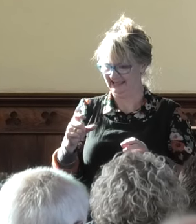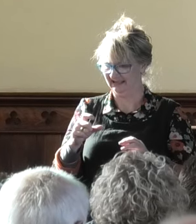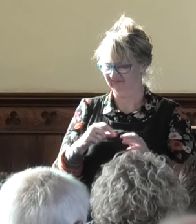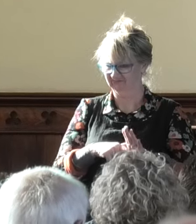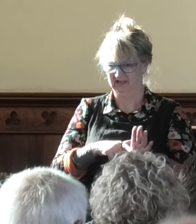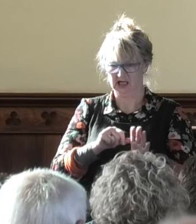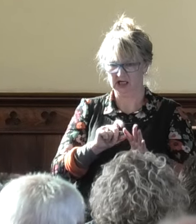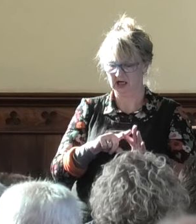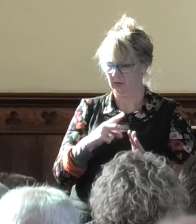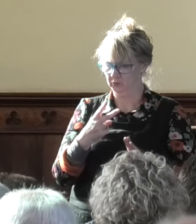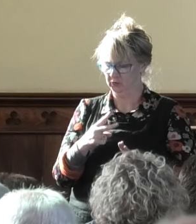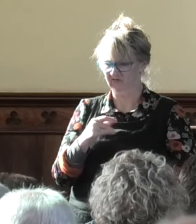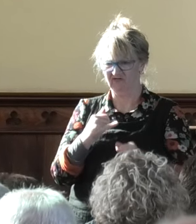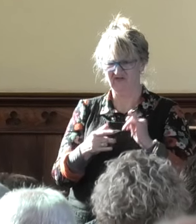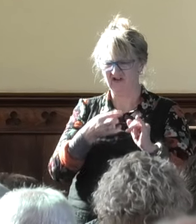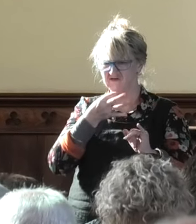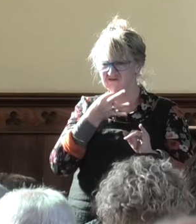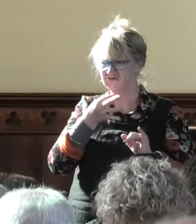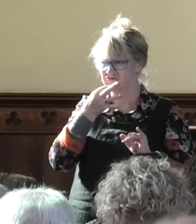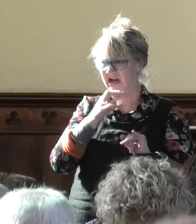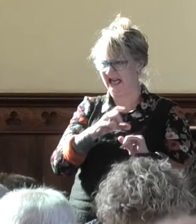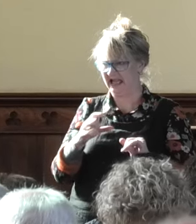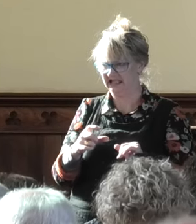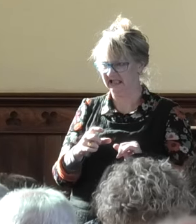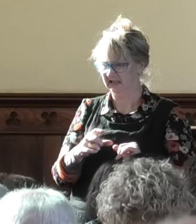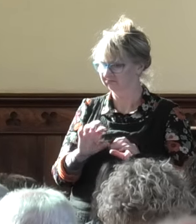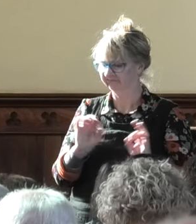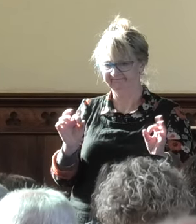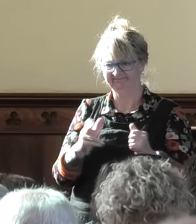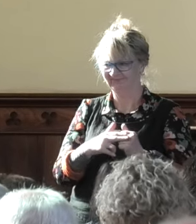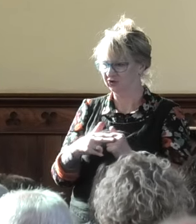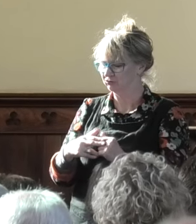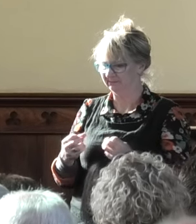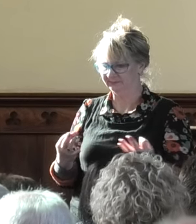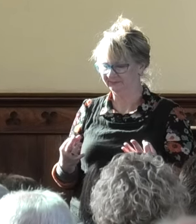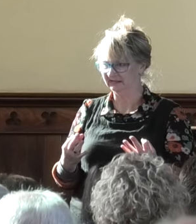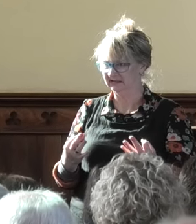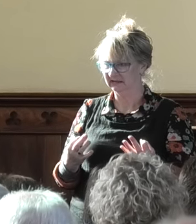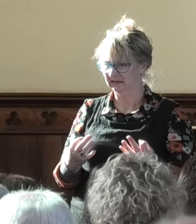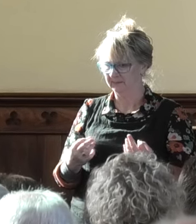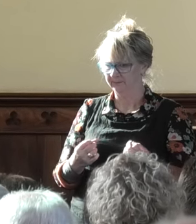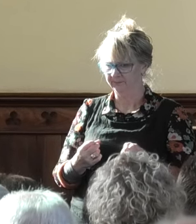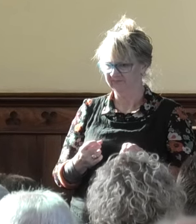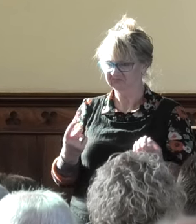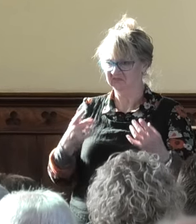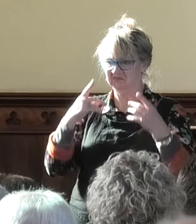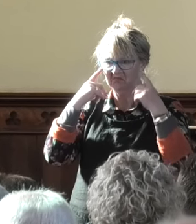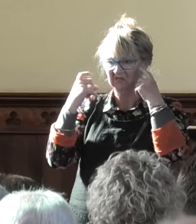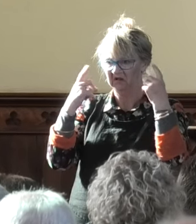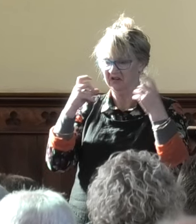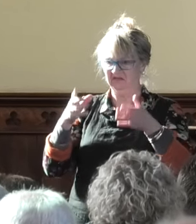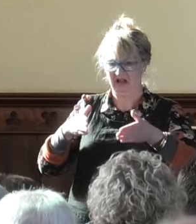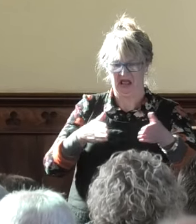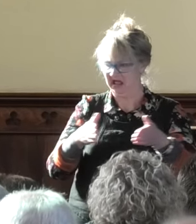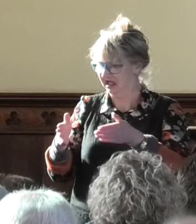2. This is a very rare cancer. There was no treatment, and there was no real idea of the pathway